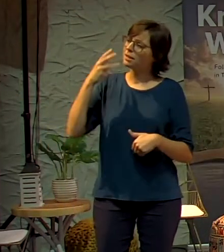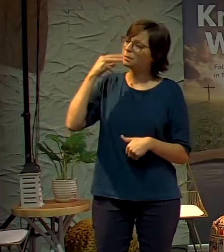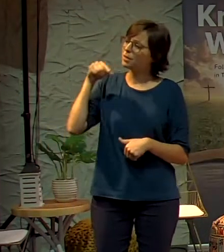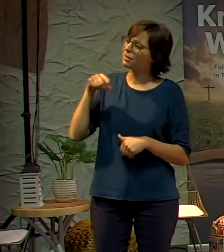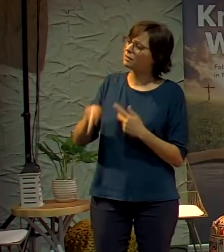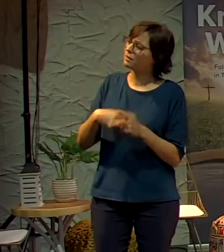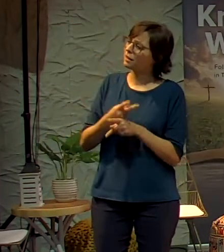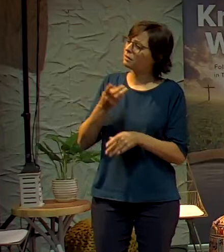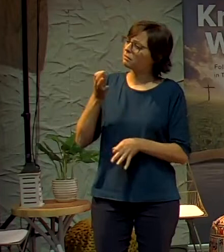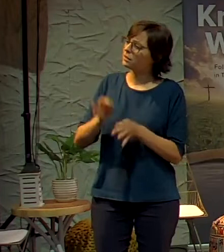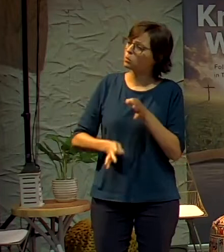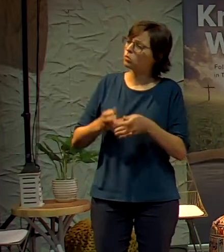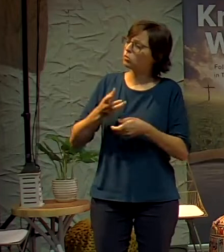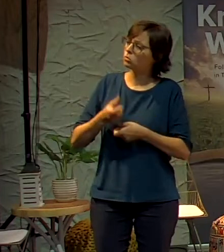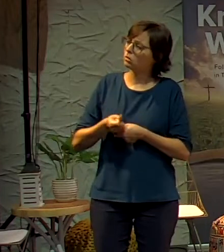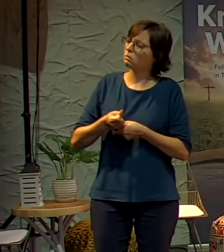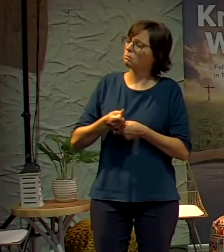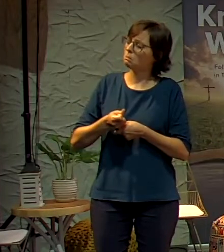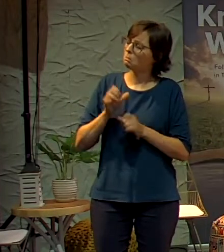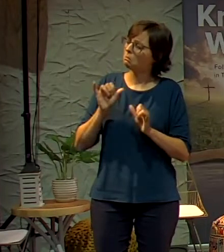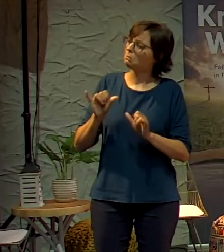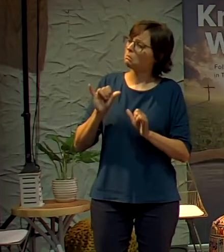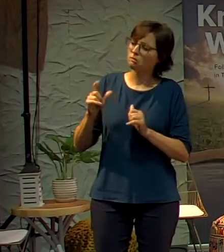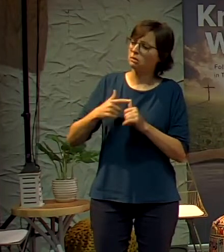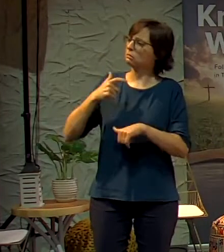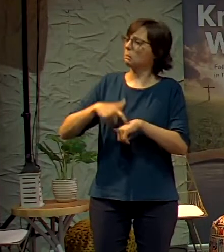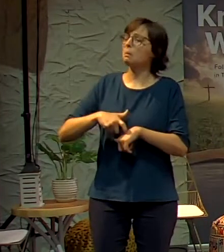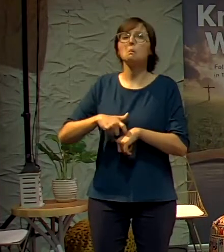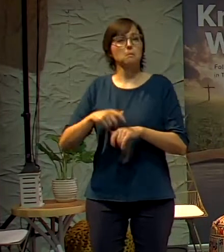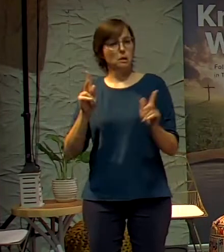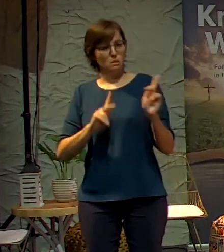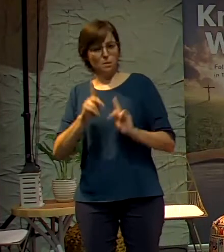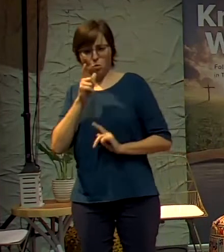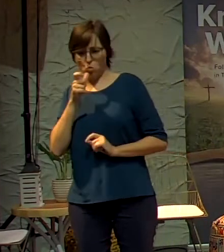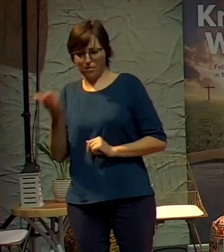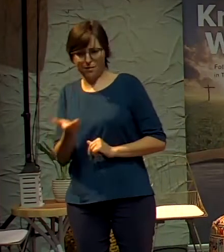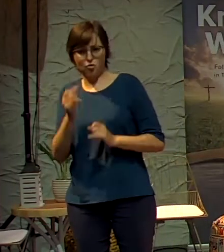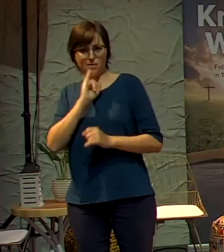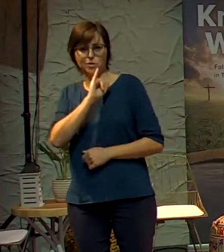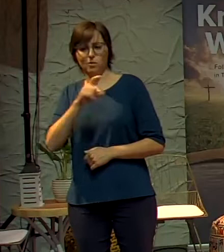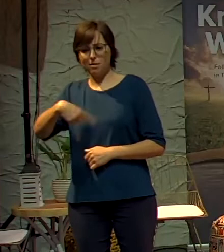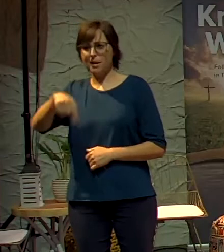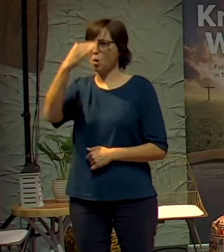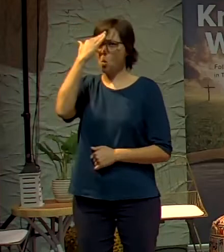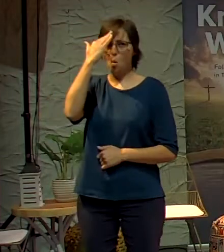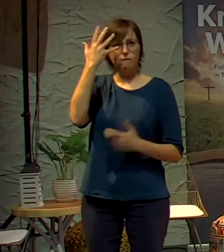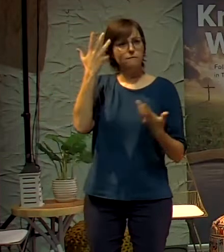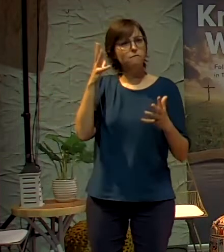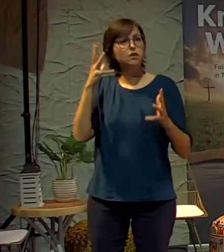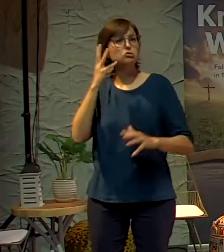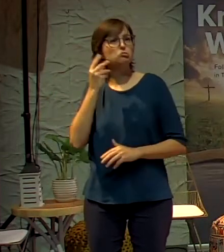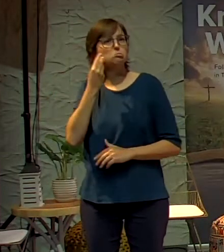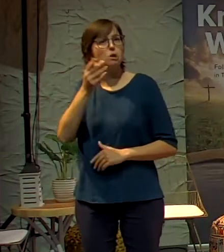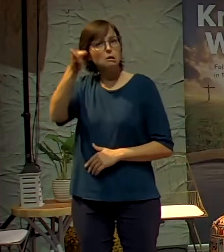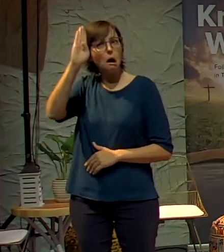of simple trust in Israel, the very people who are supposed to know all about God and how he works. This